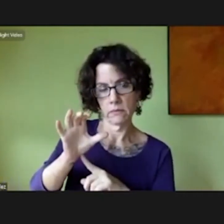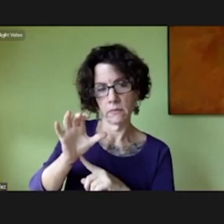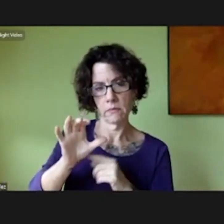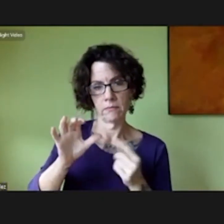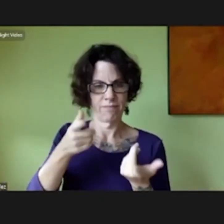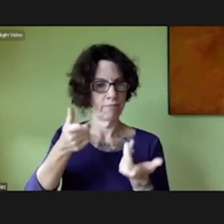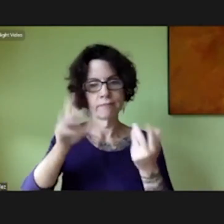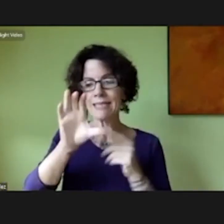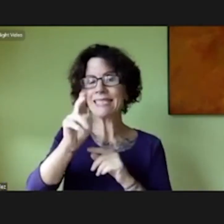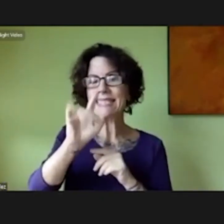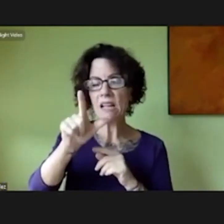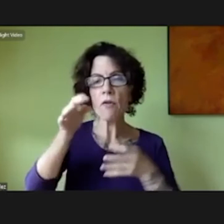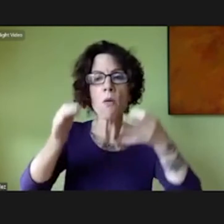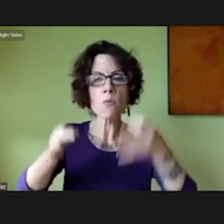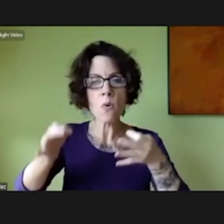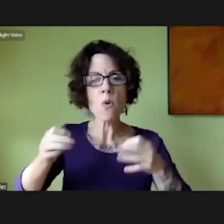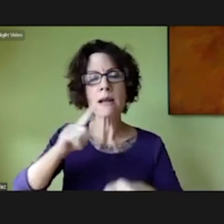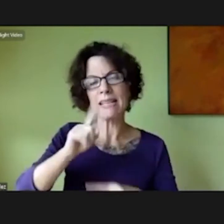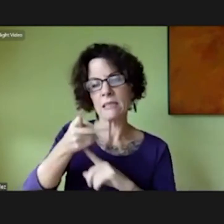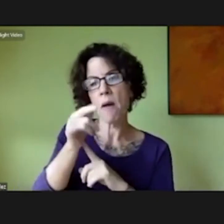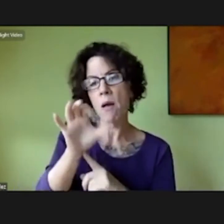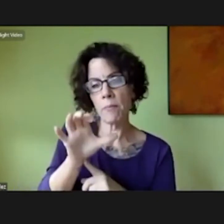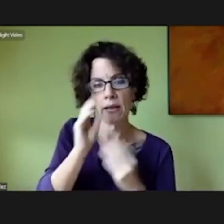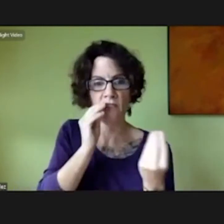privacy. In probate court,